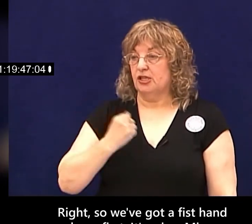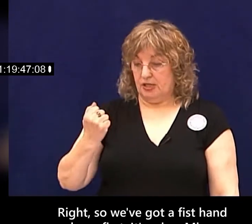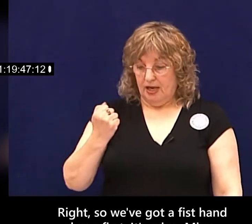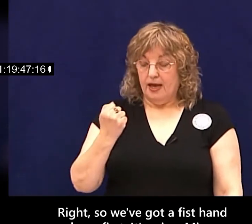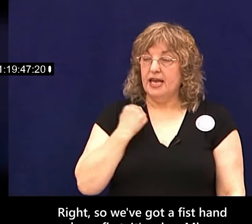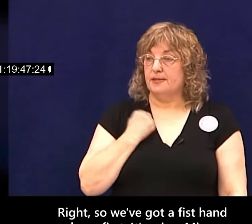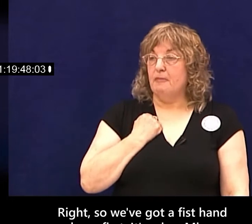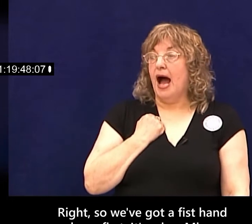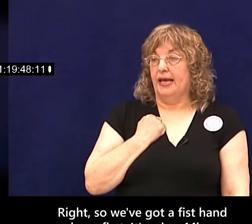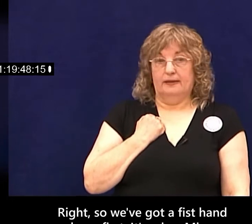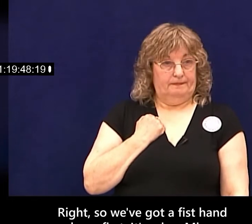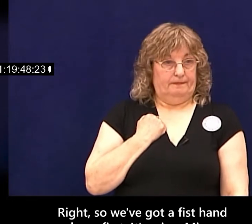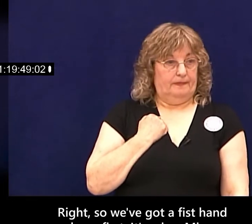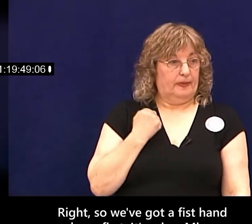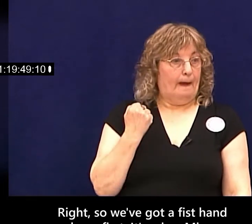first. It's mine.